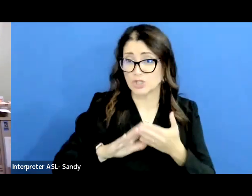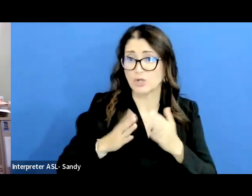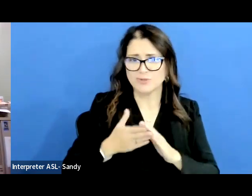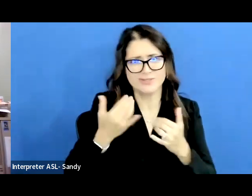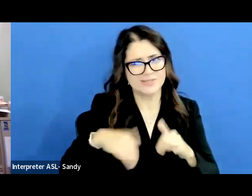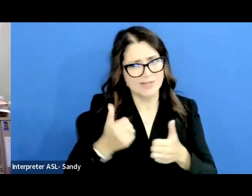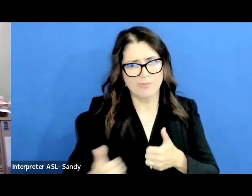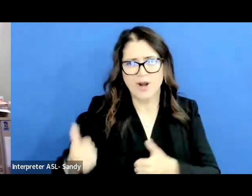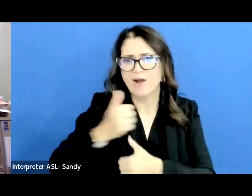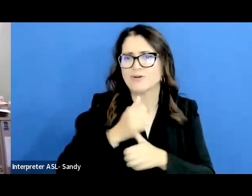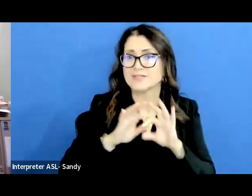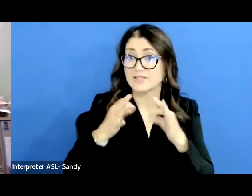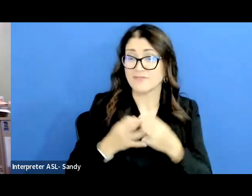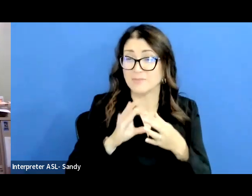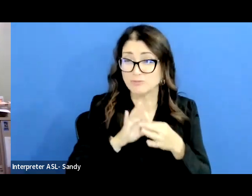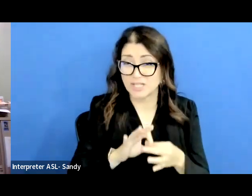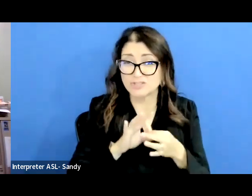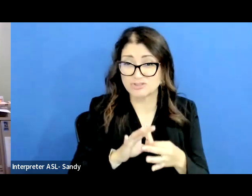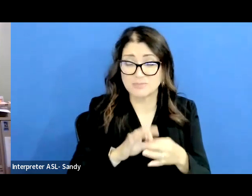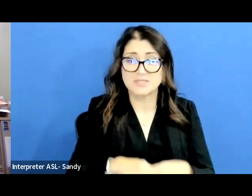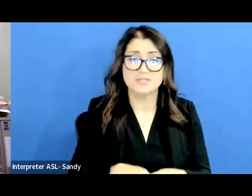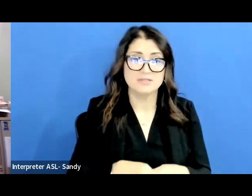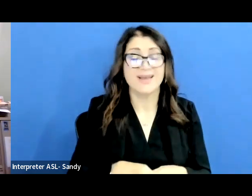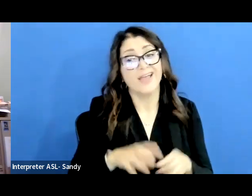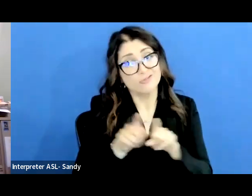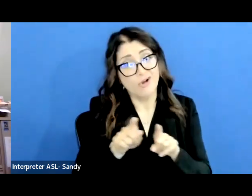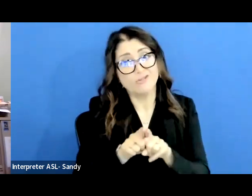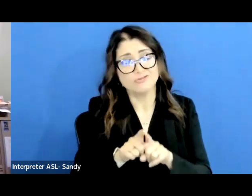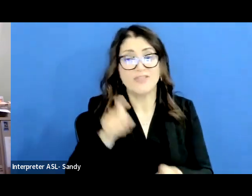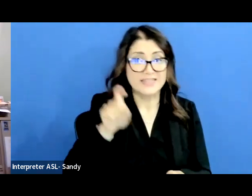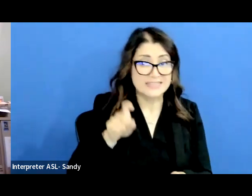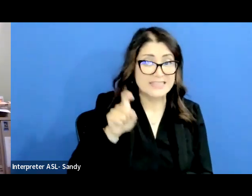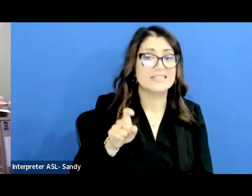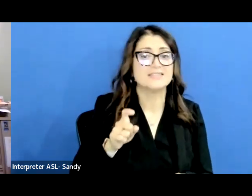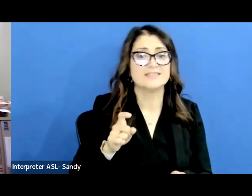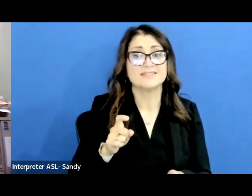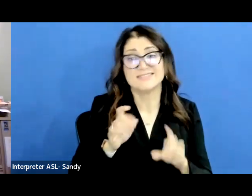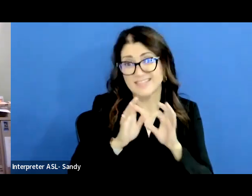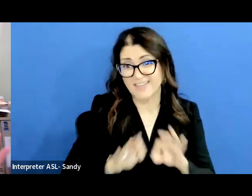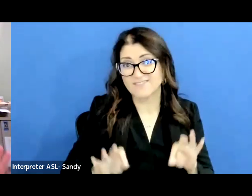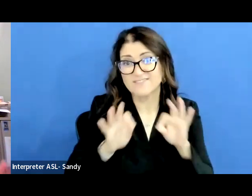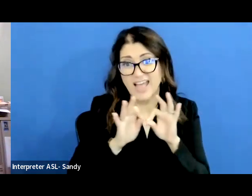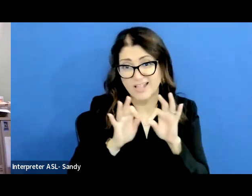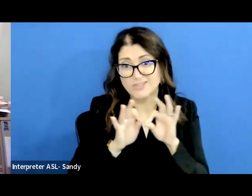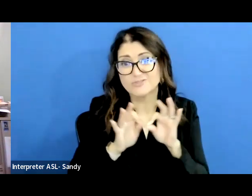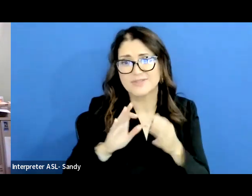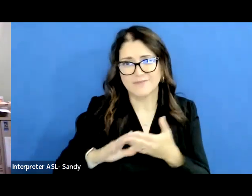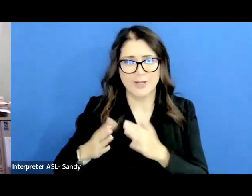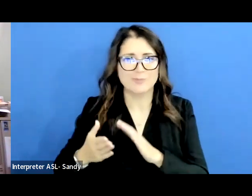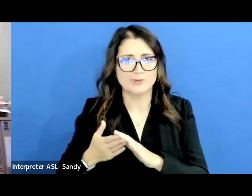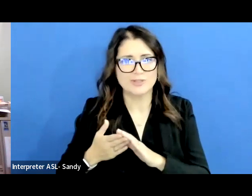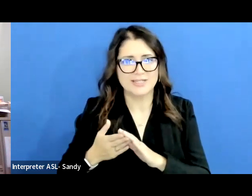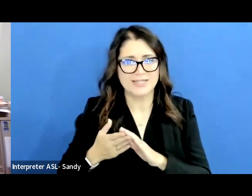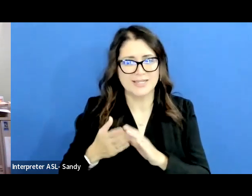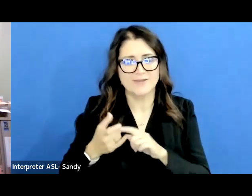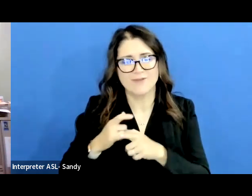prioritize family relationships and also the needs and the values of the community over outside